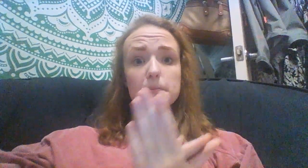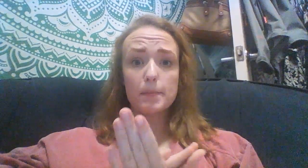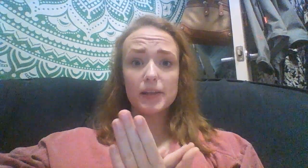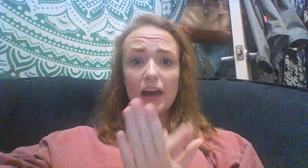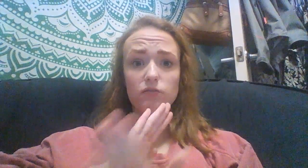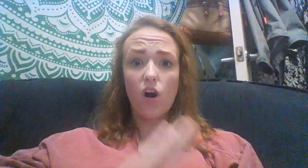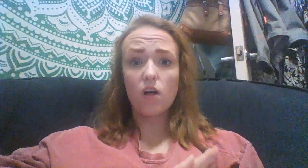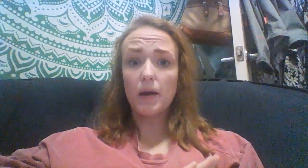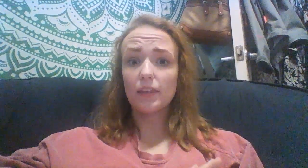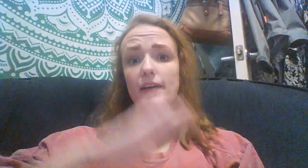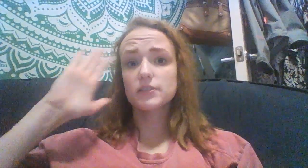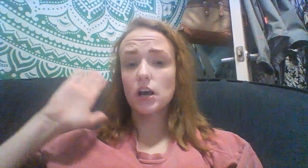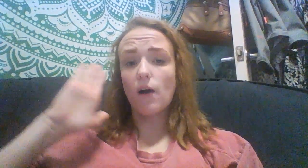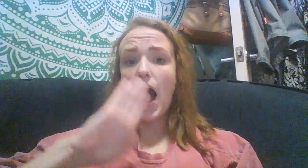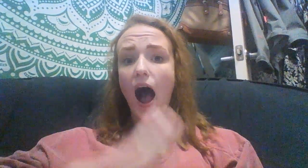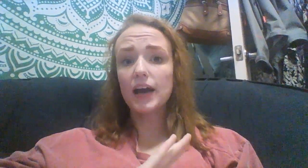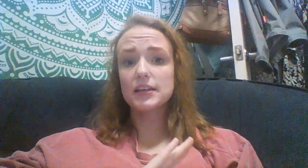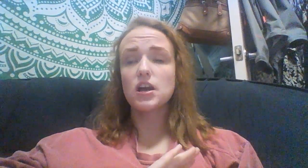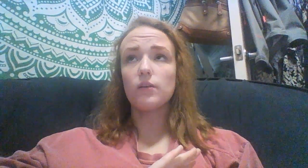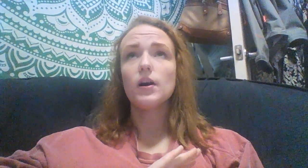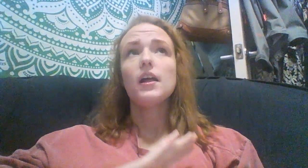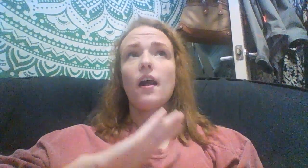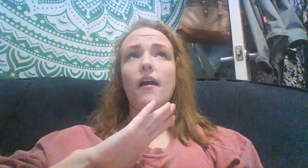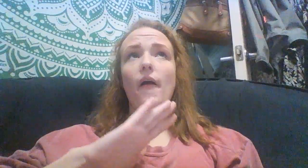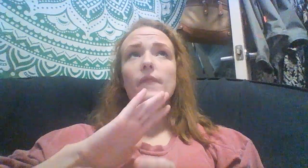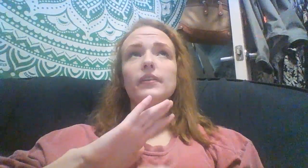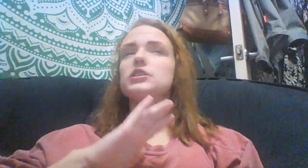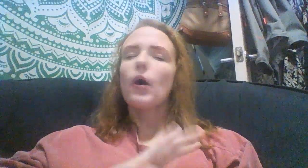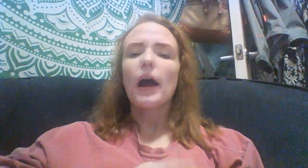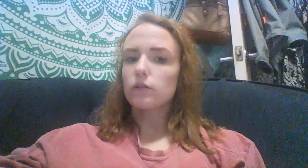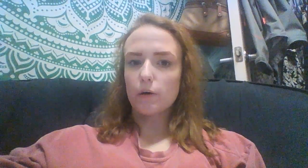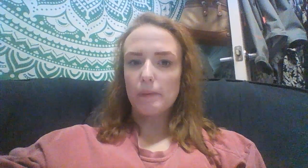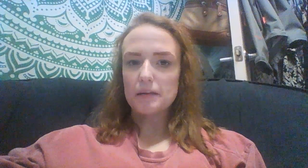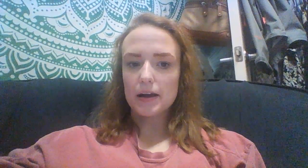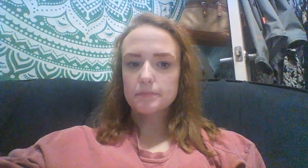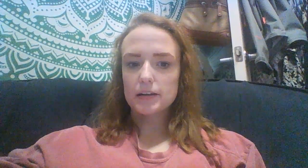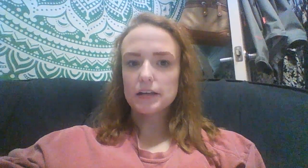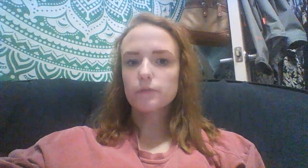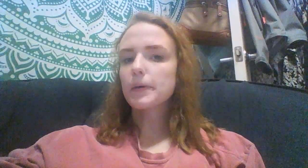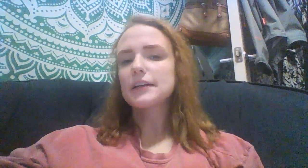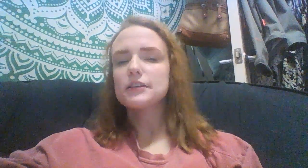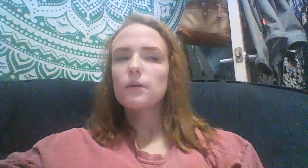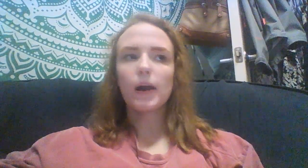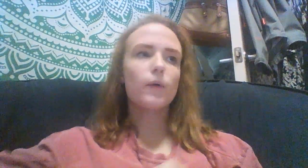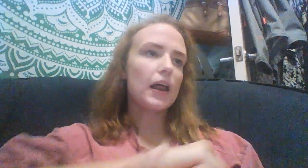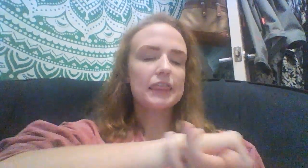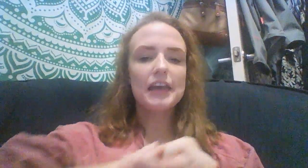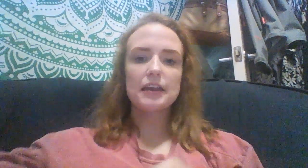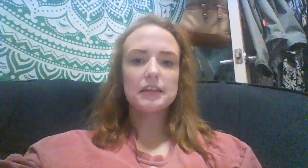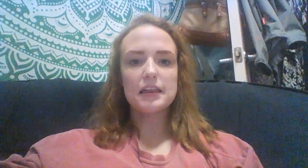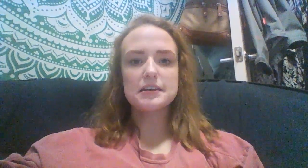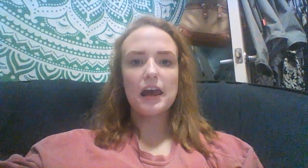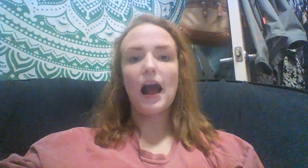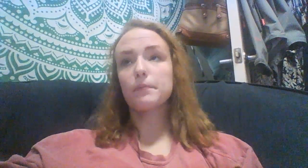remember that for all of my life, so I don't feel bad about myself, because no matter what, at the end of the day, I'm going to